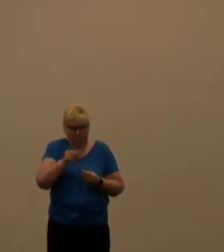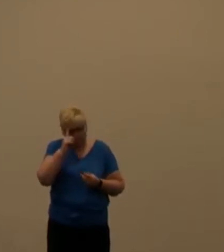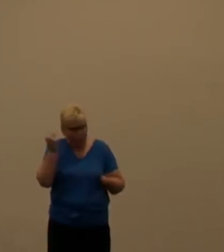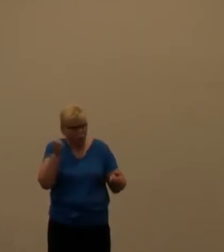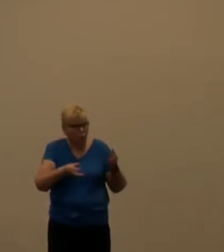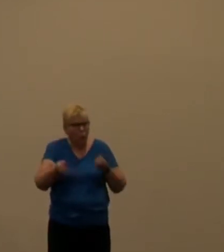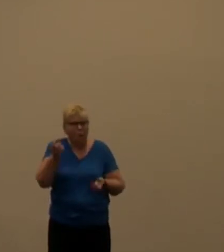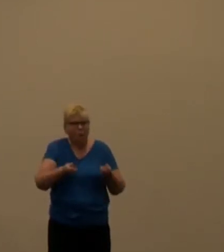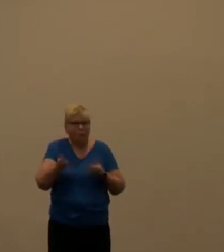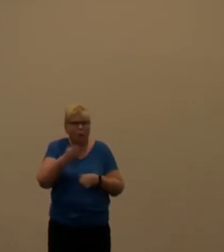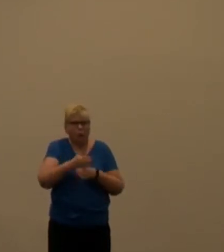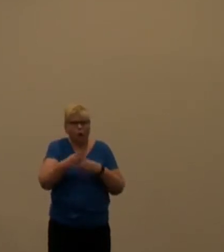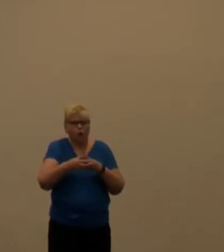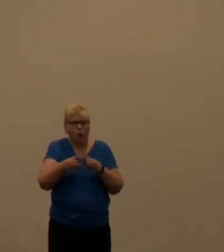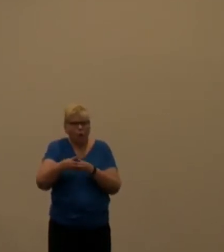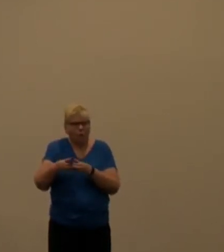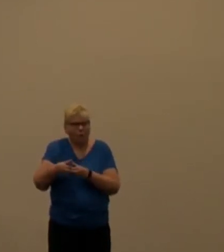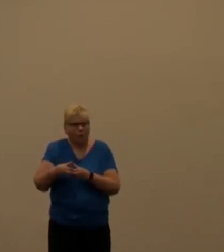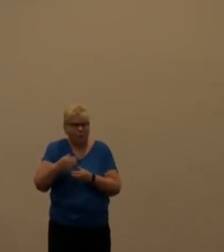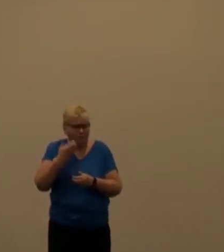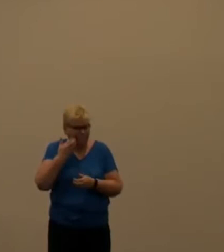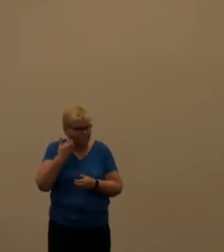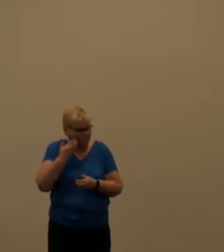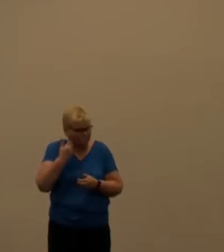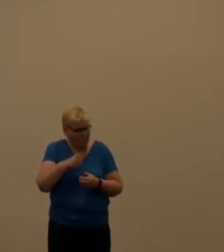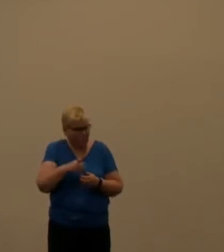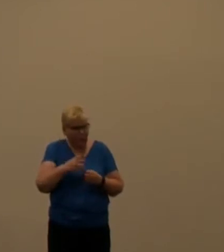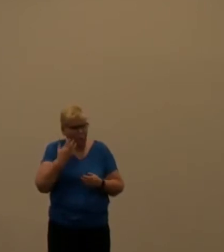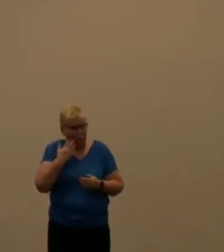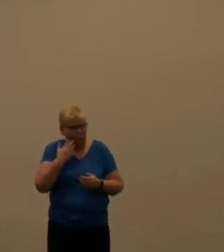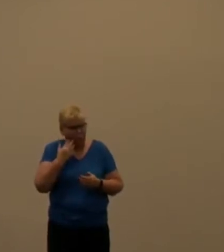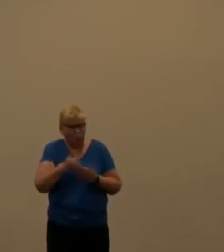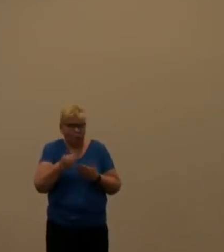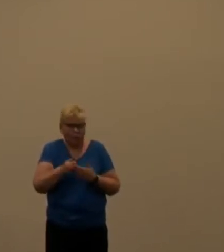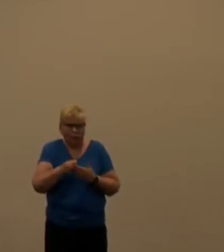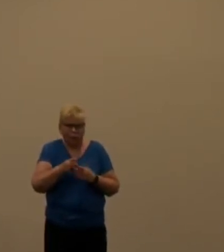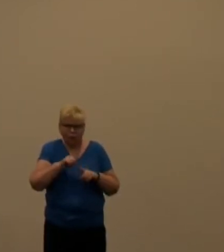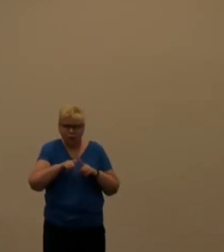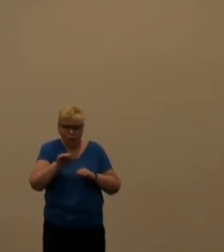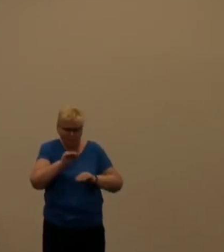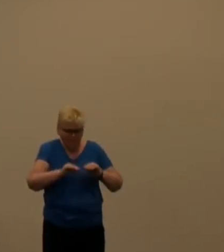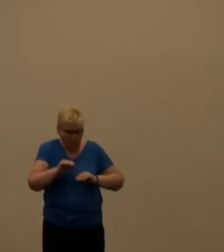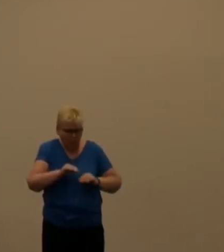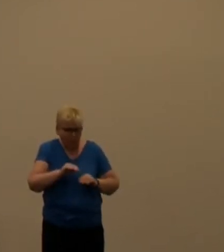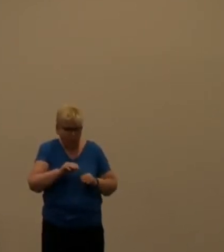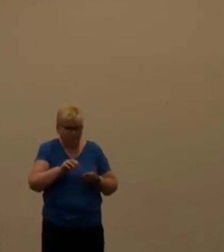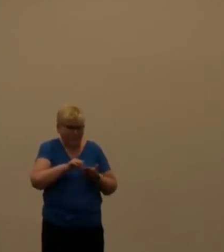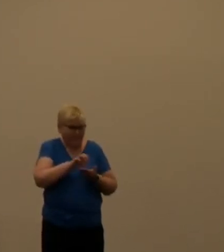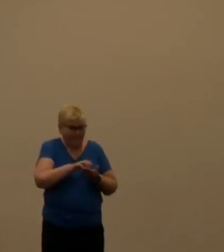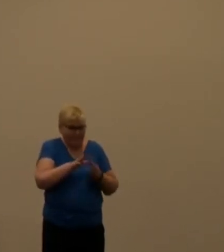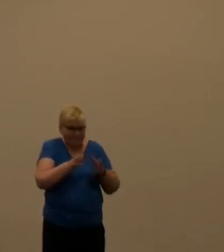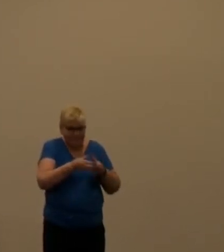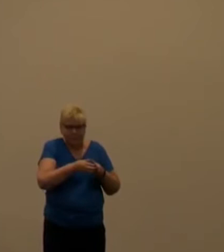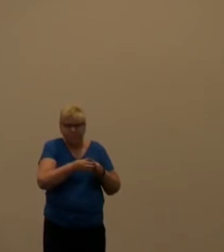brainstorming workshops that you're going to have, and those are usually when you figure out your whole sales team. You figure out what